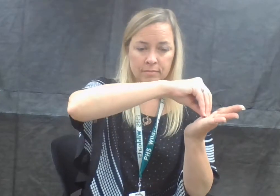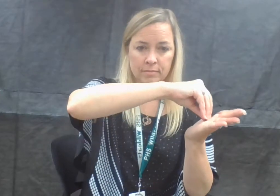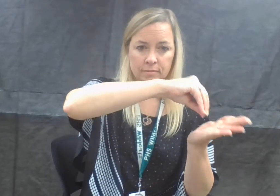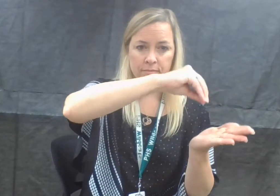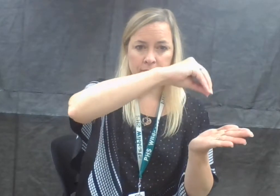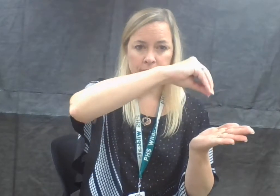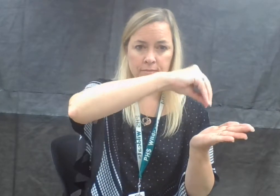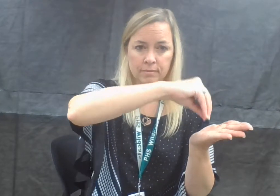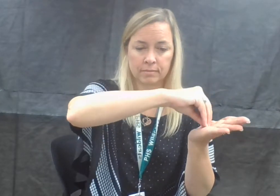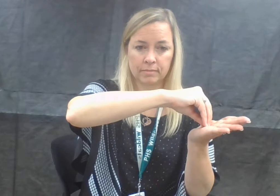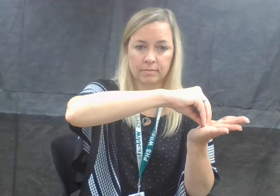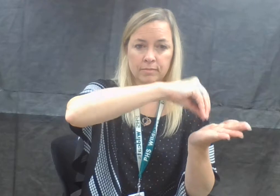I said it's part of the body.